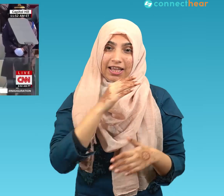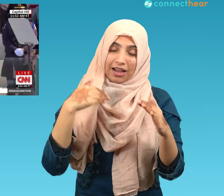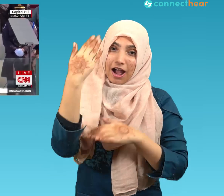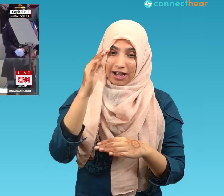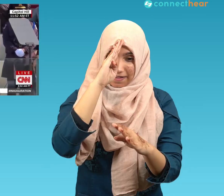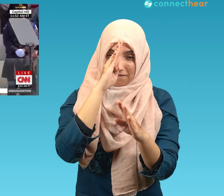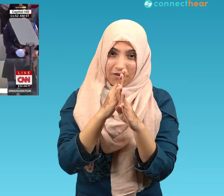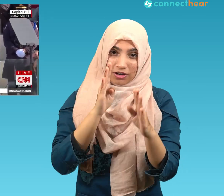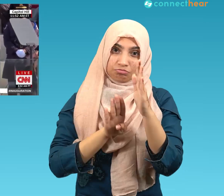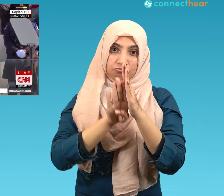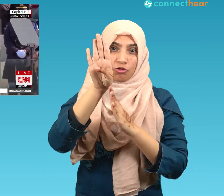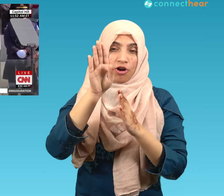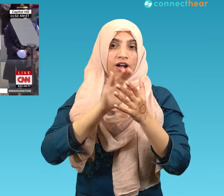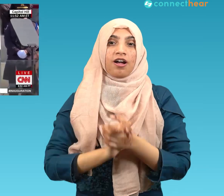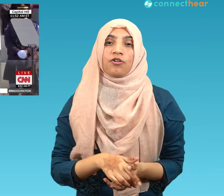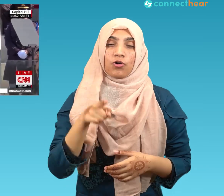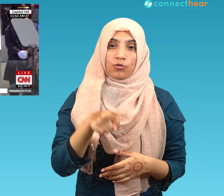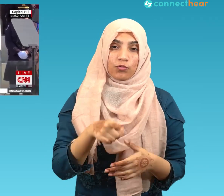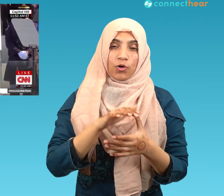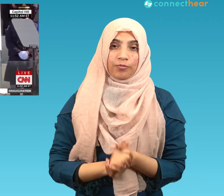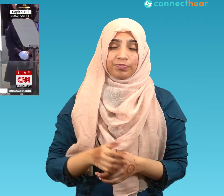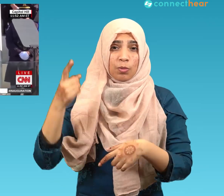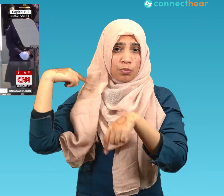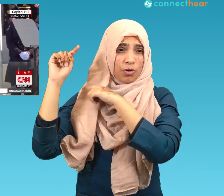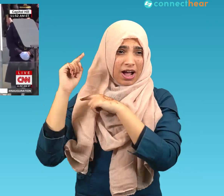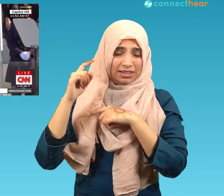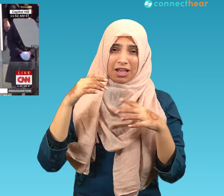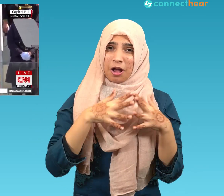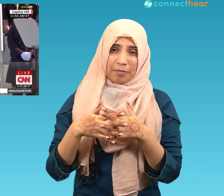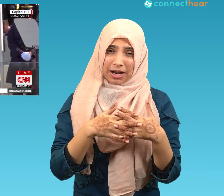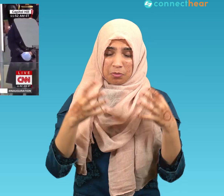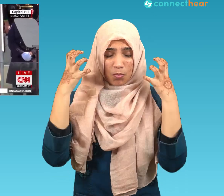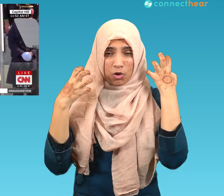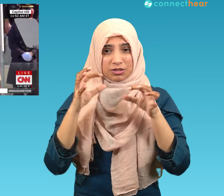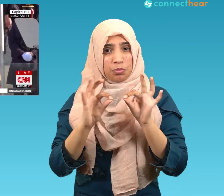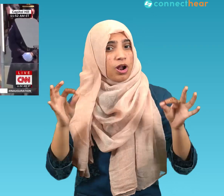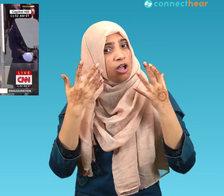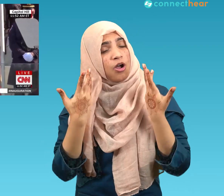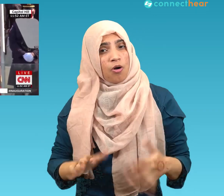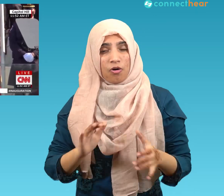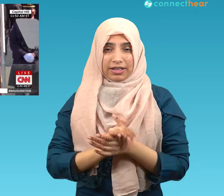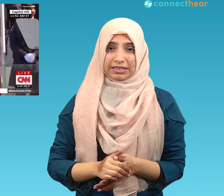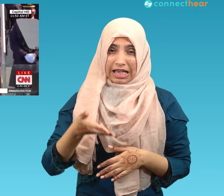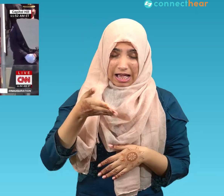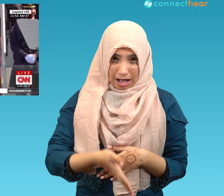a crucible for the ages, America has been tested anew, and America has risen to the